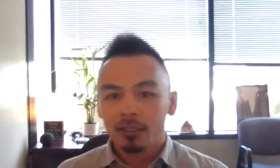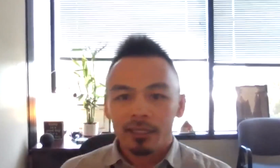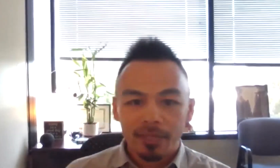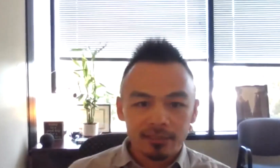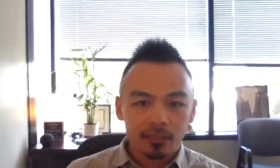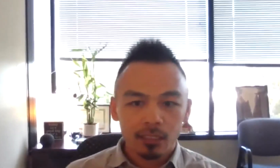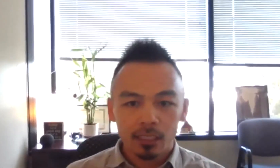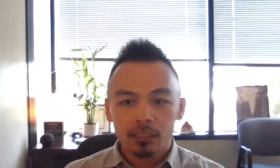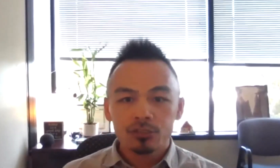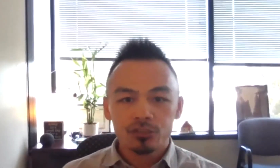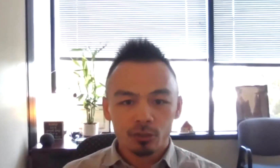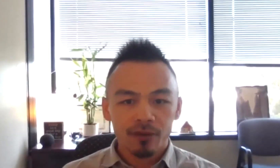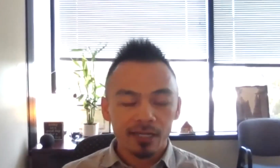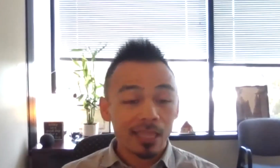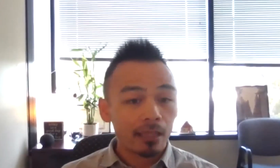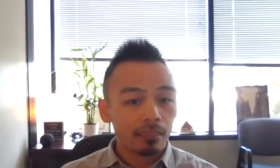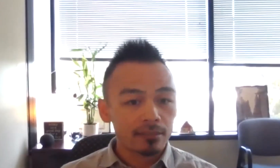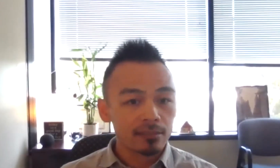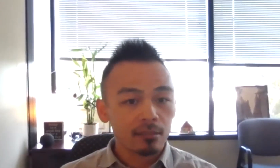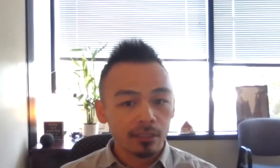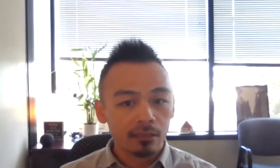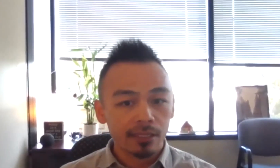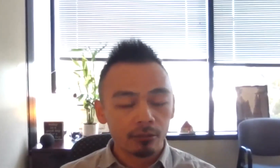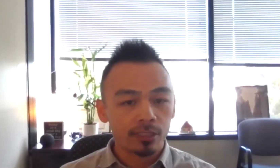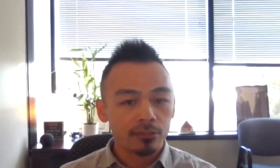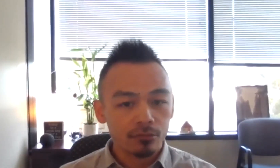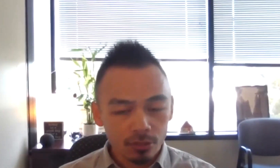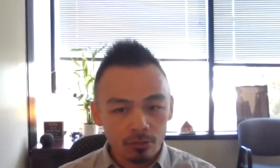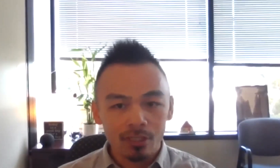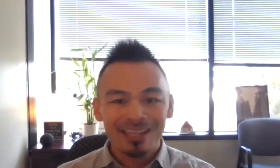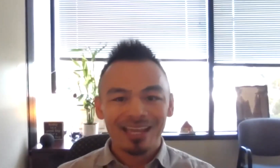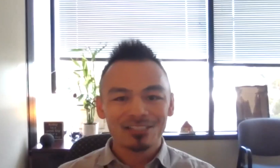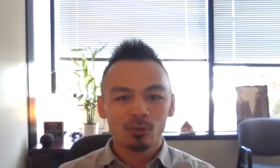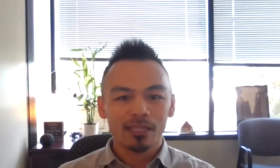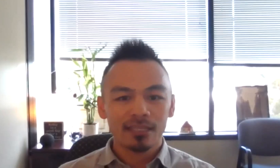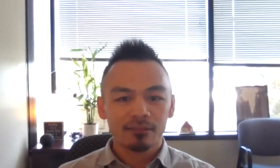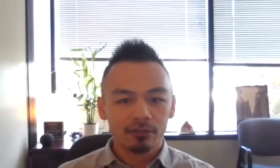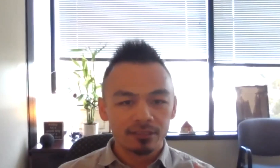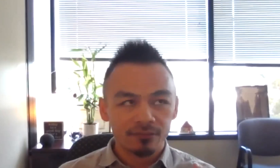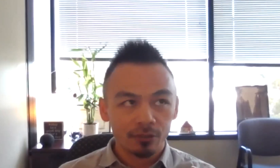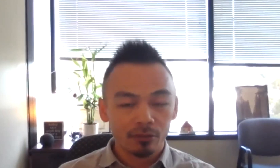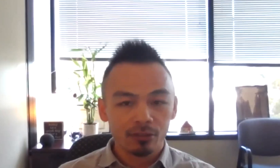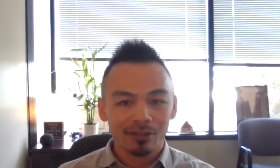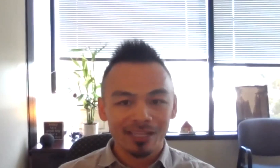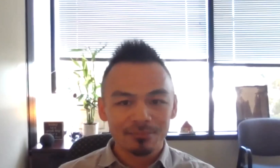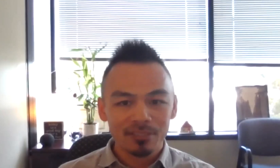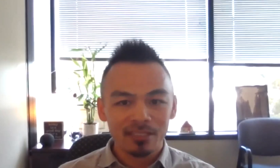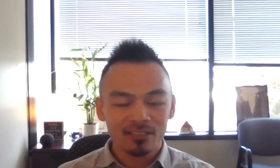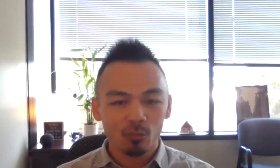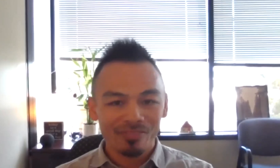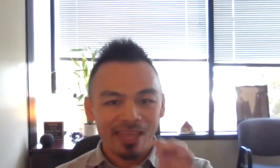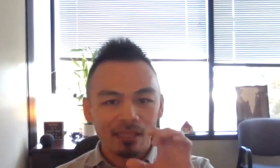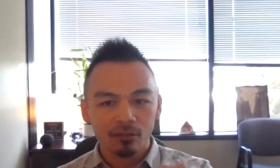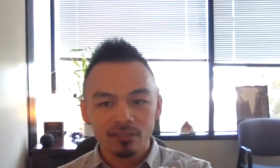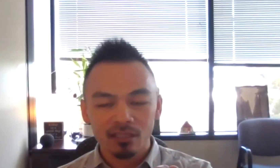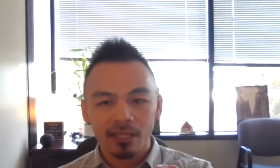provider, basically certifying that this is something that they agreed to do, as well as that there is a very clear expectation